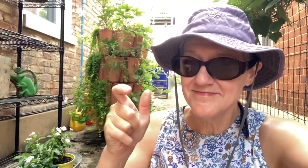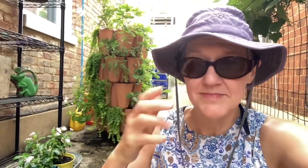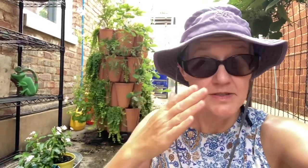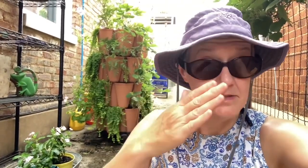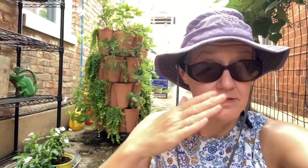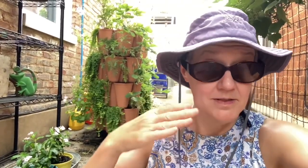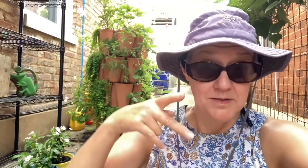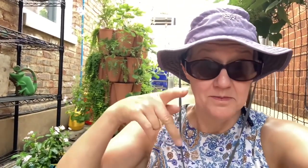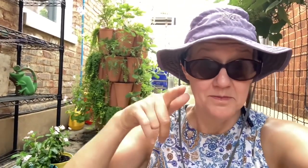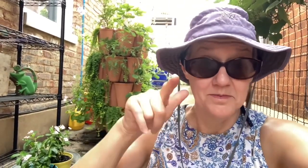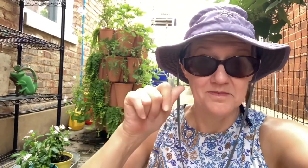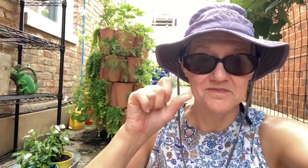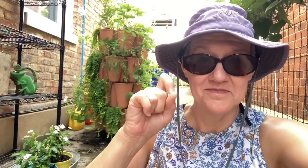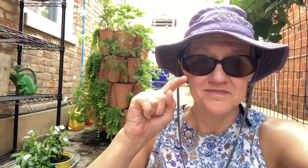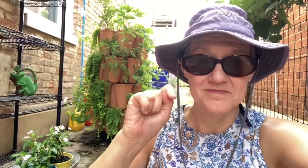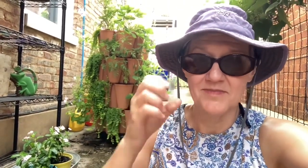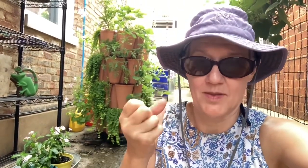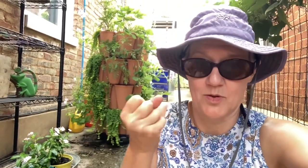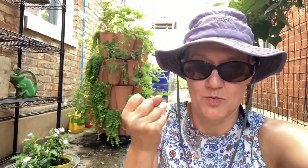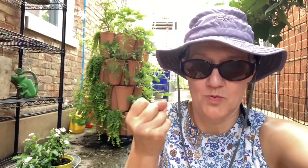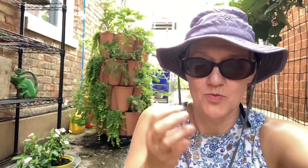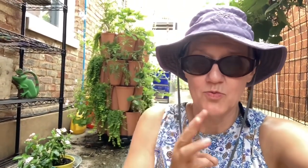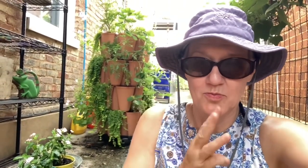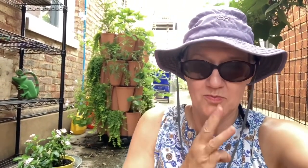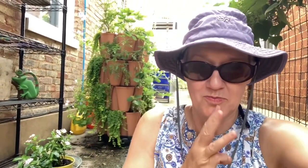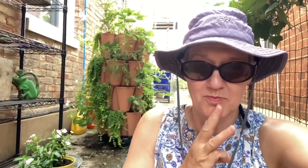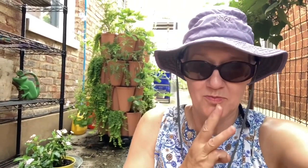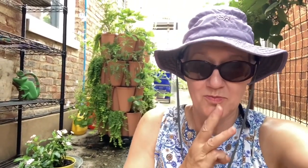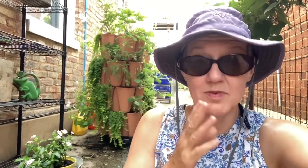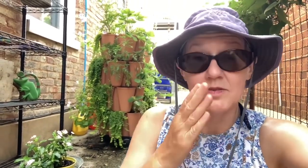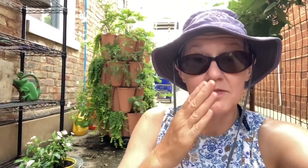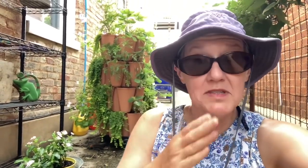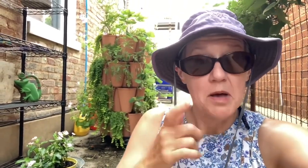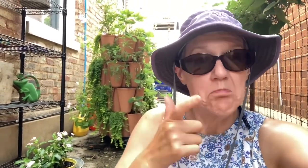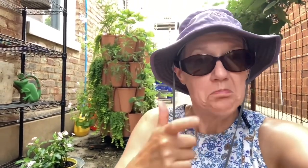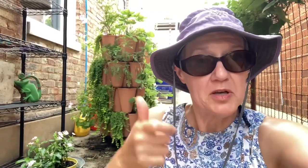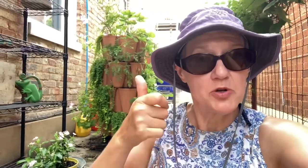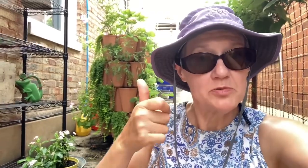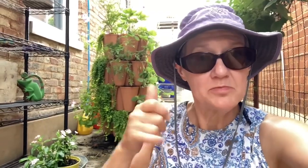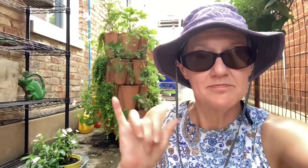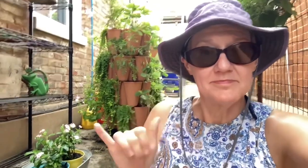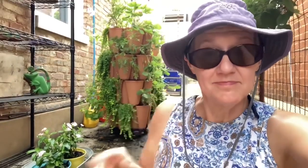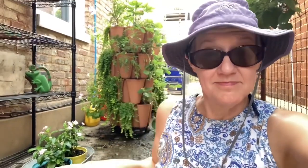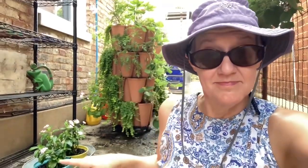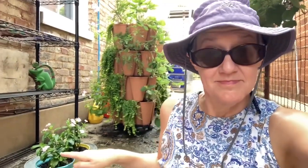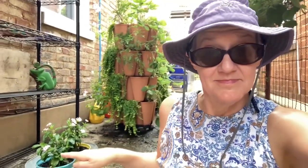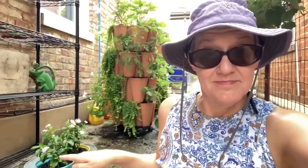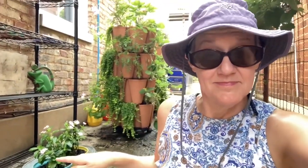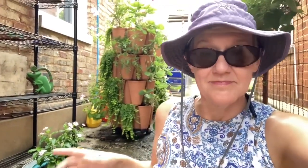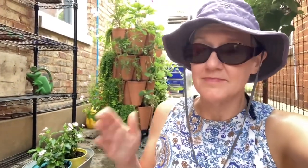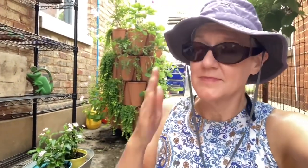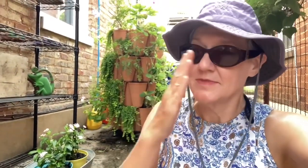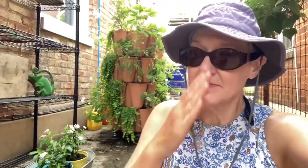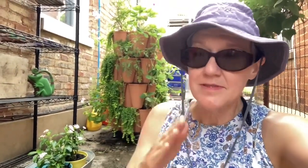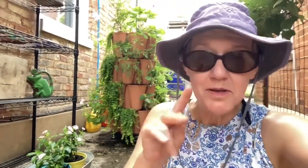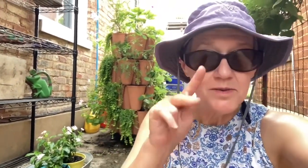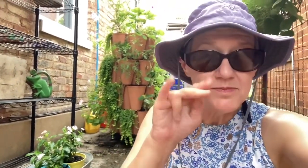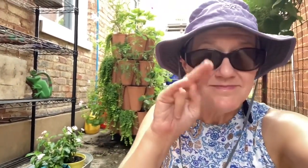dry out quickly, and some made of plastic, which hold in water. Some containers are bigger like these,